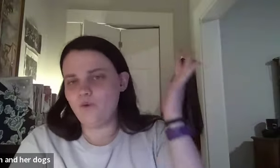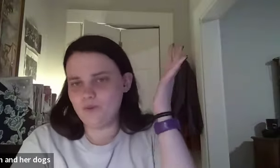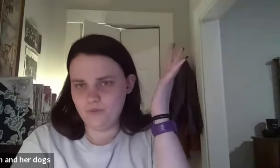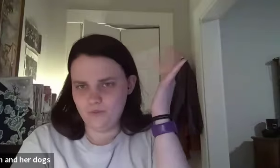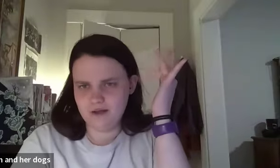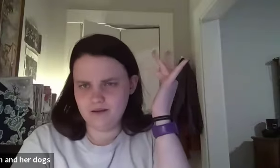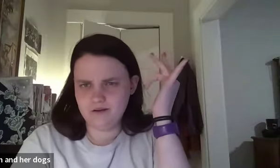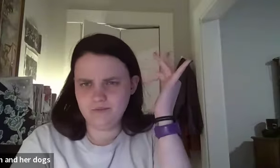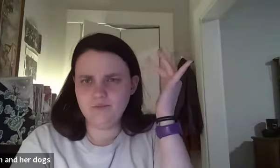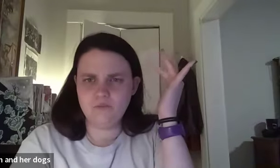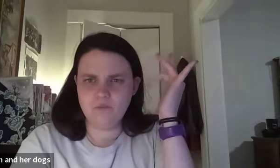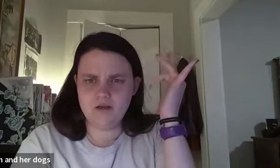or why, why.